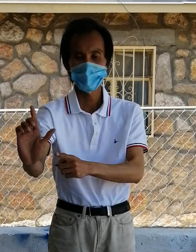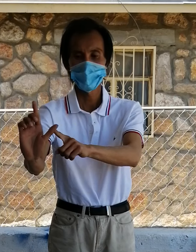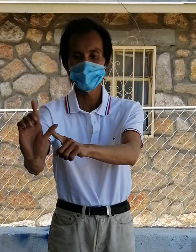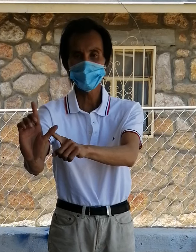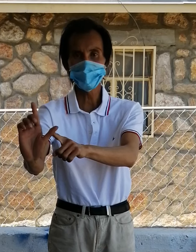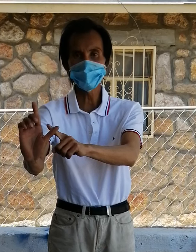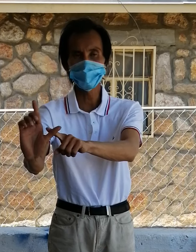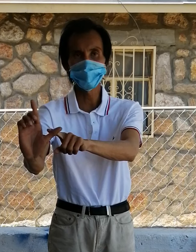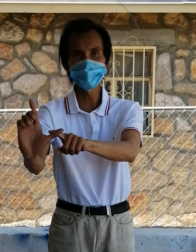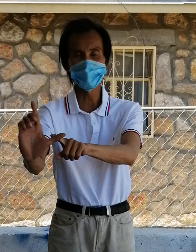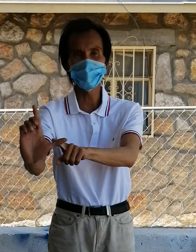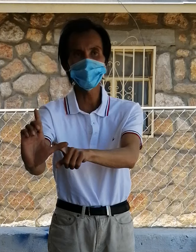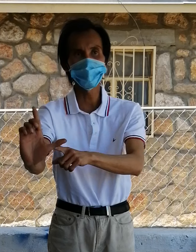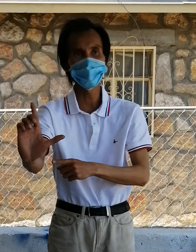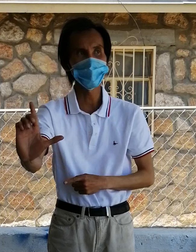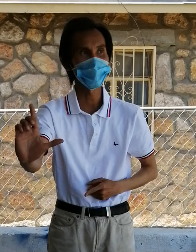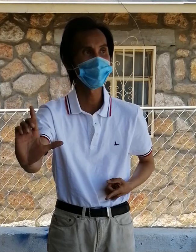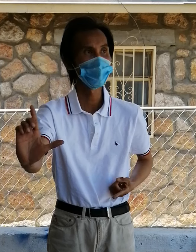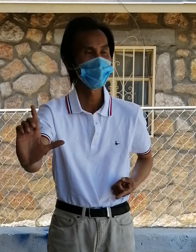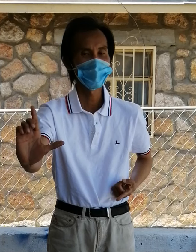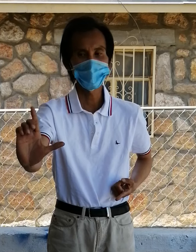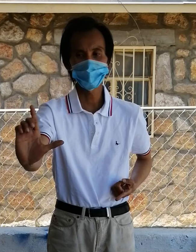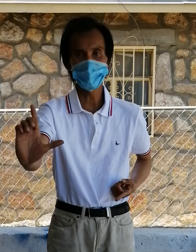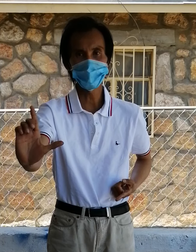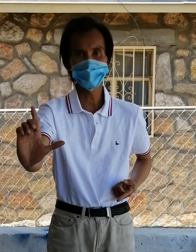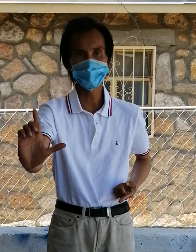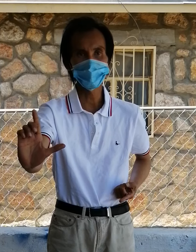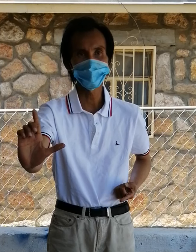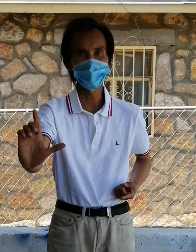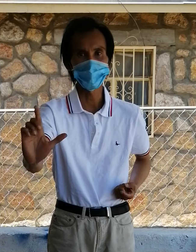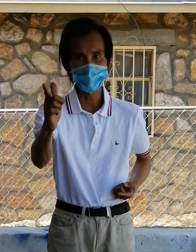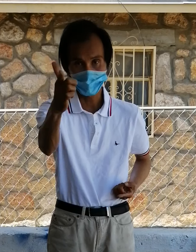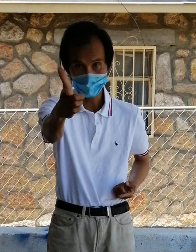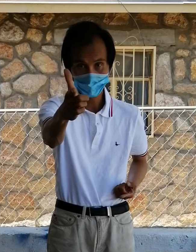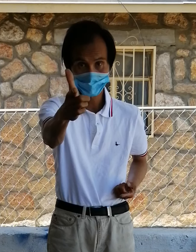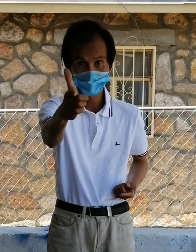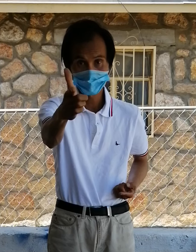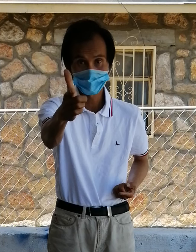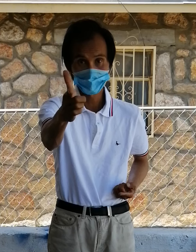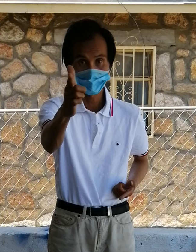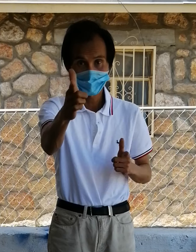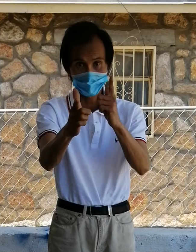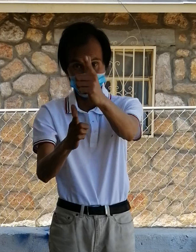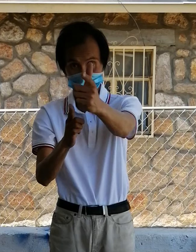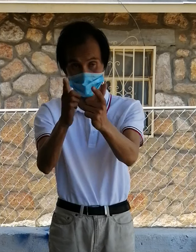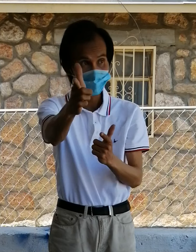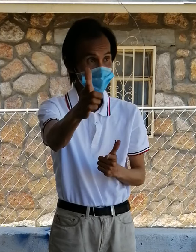The thumb has two ways. One is this way. Extend as much as you can. Like. Pew. Pew.